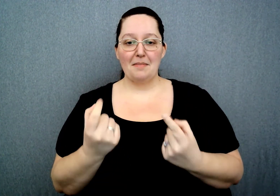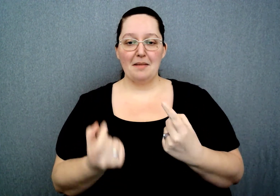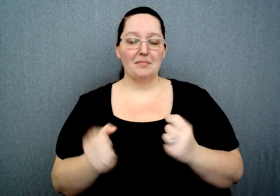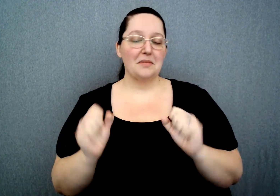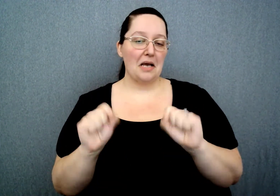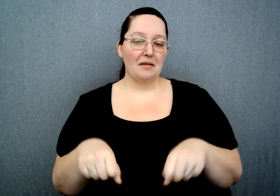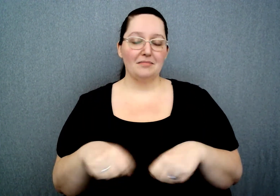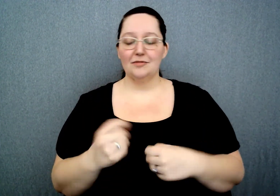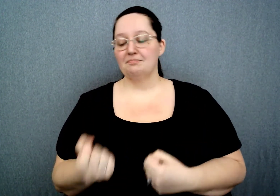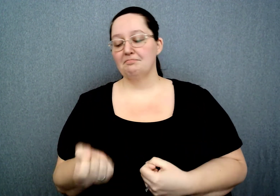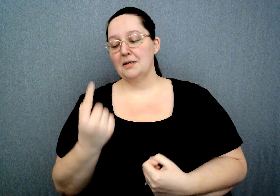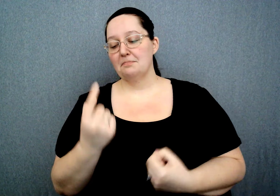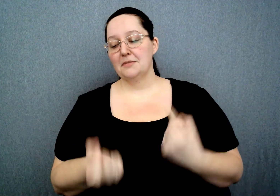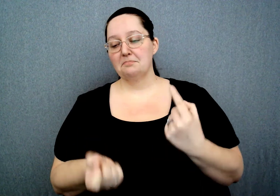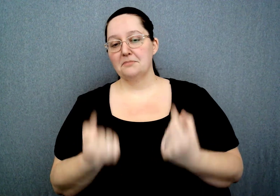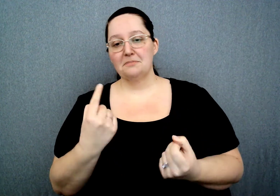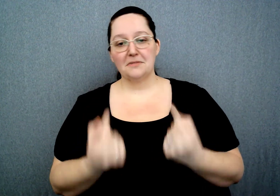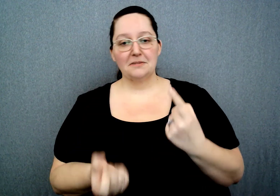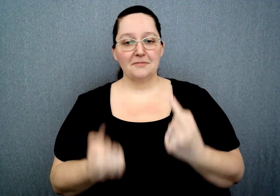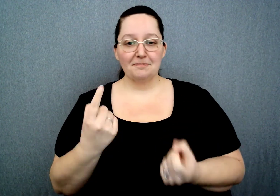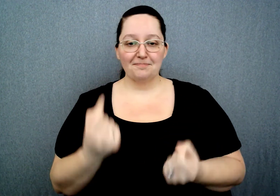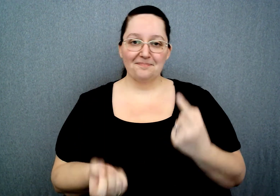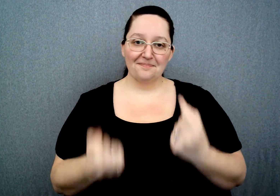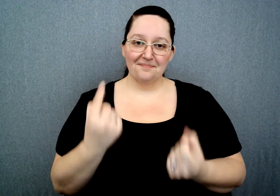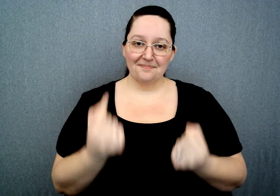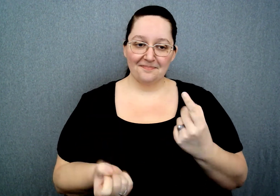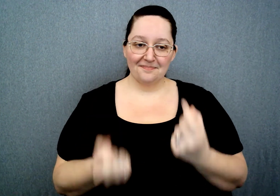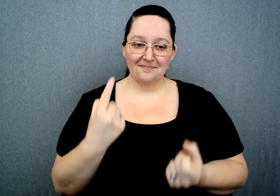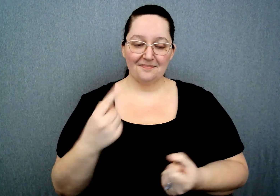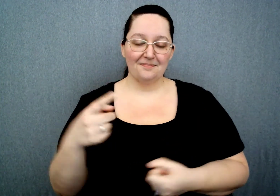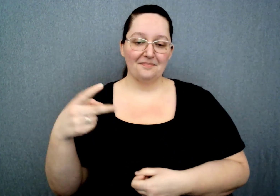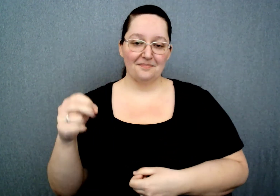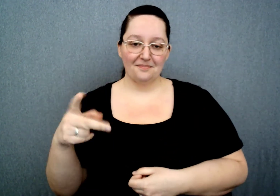well. Not needed, but you can.